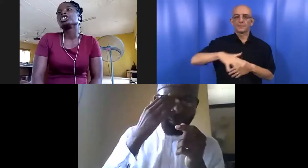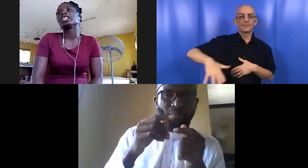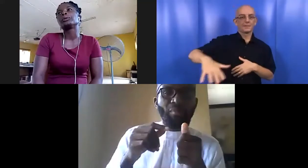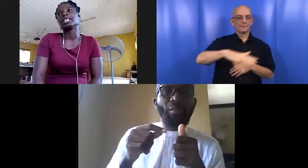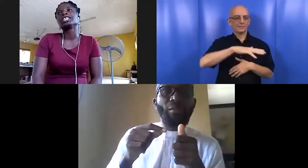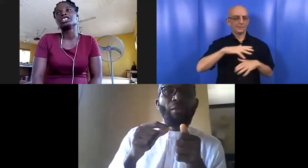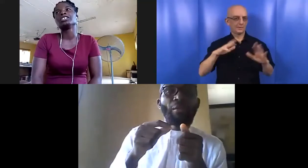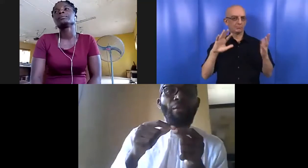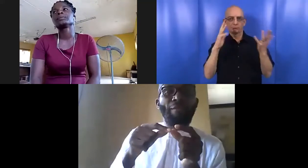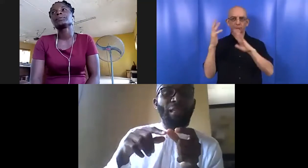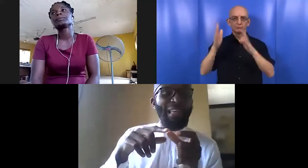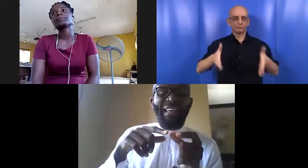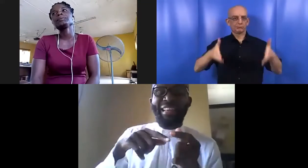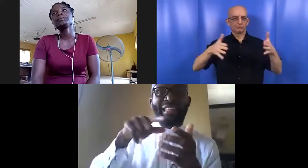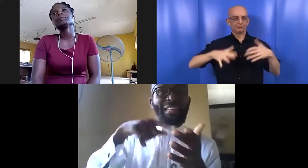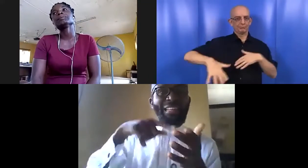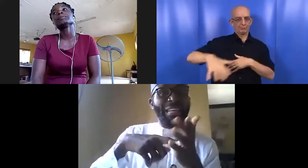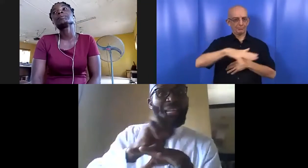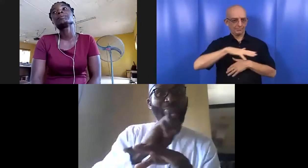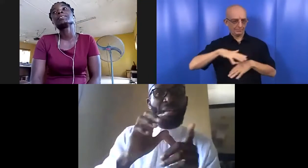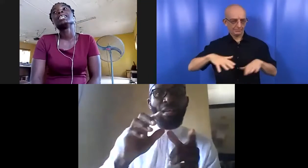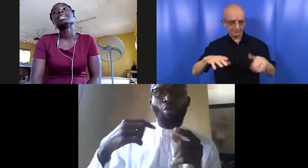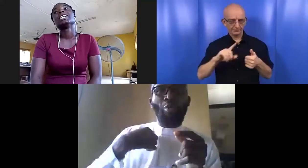employment and social protection.